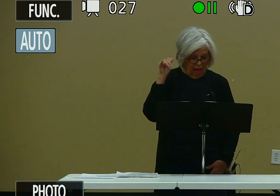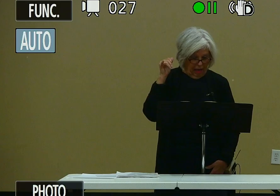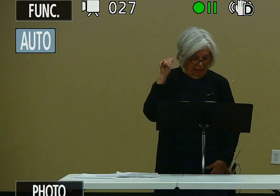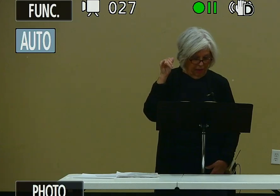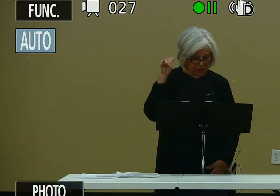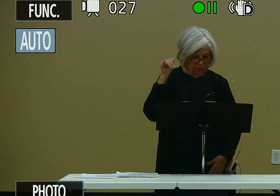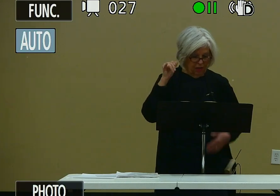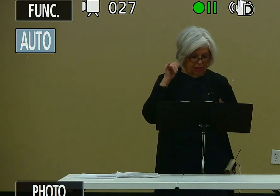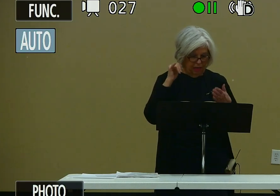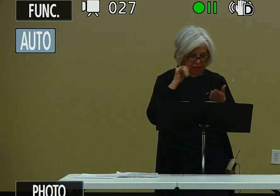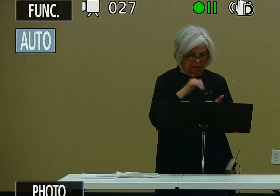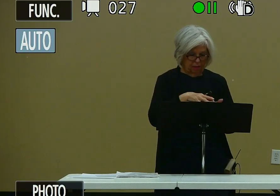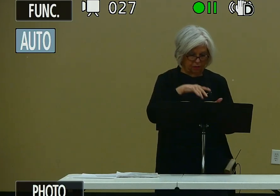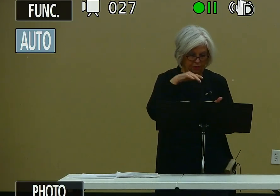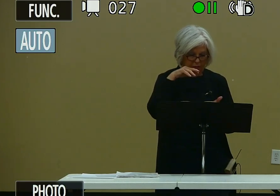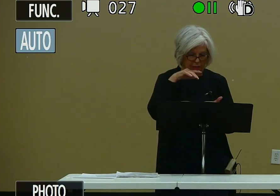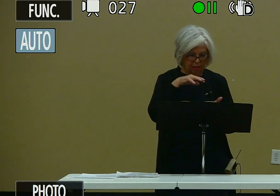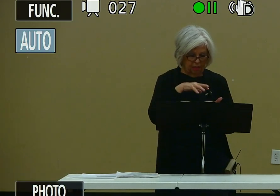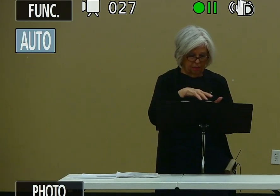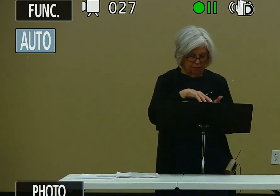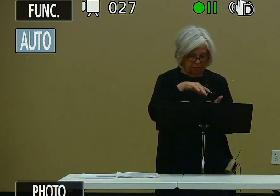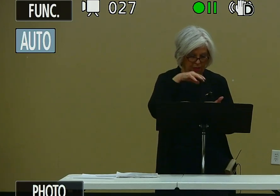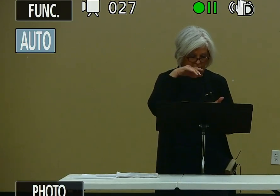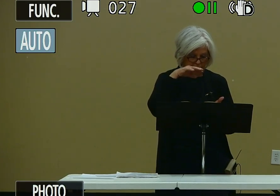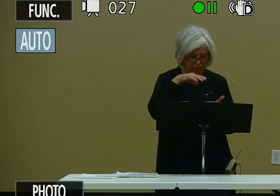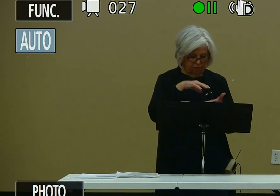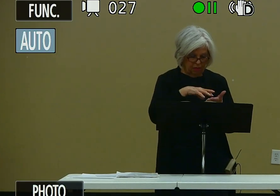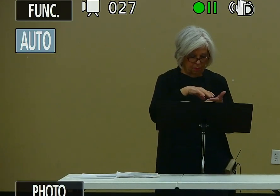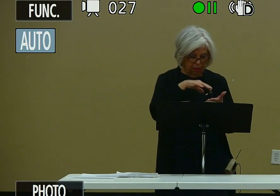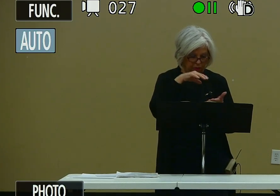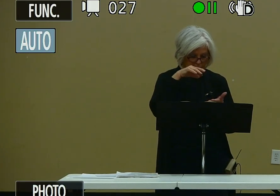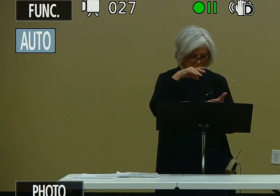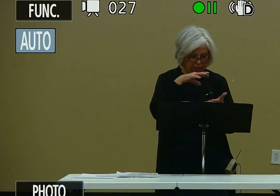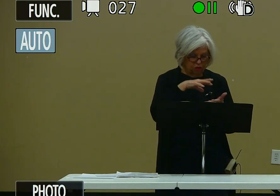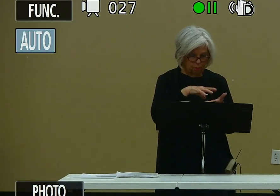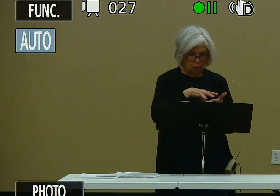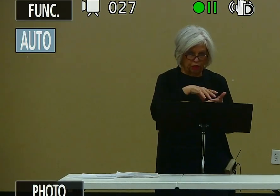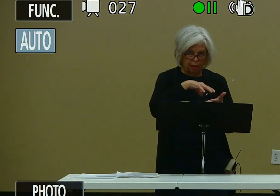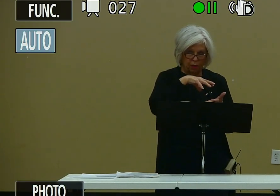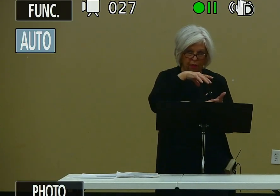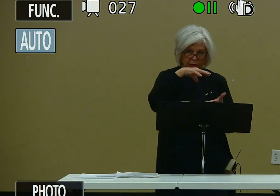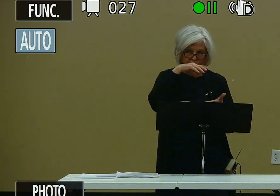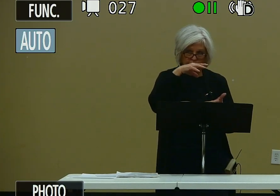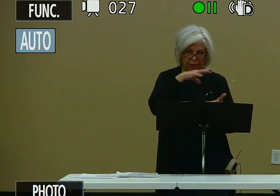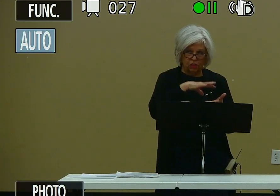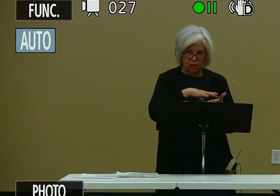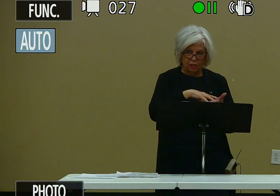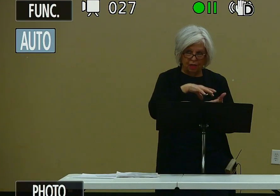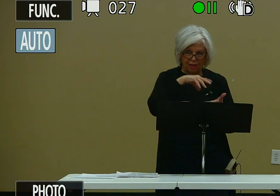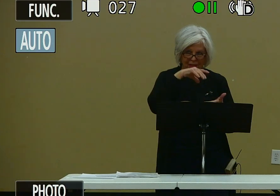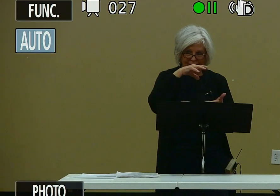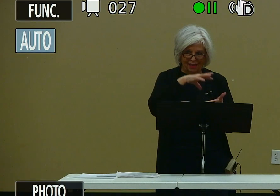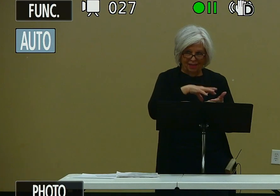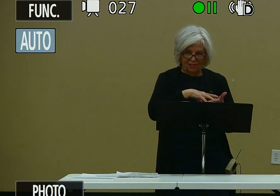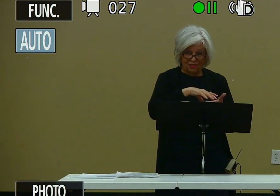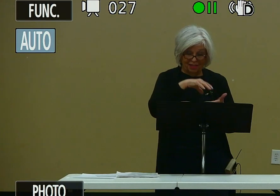And then study. You've got the book in your hand and you're pulling up all that information.